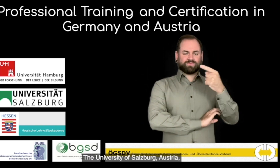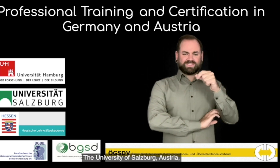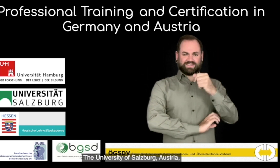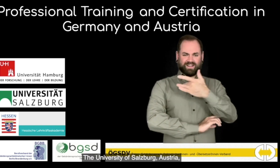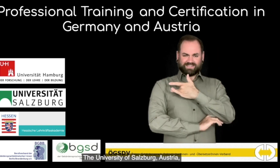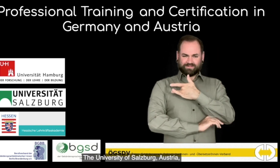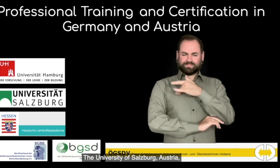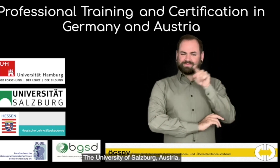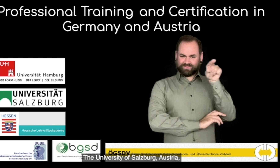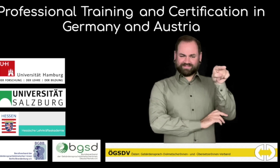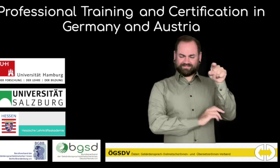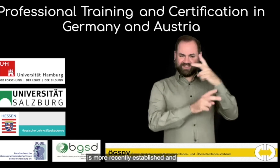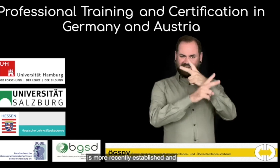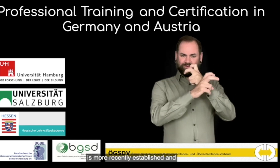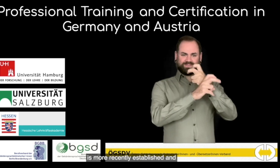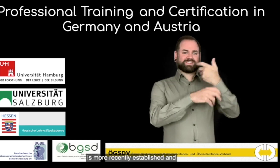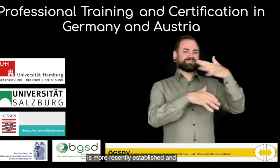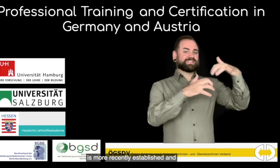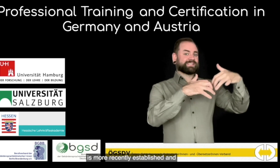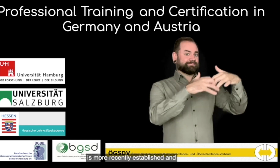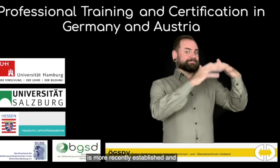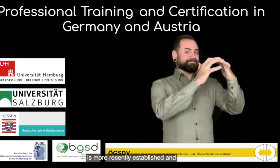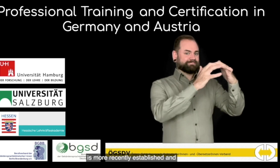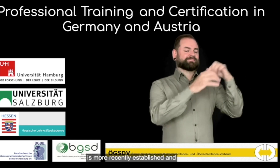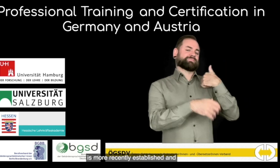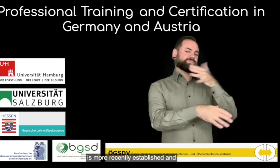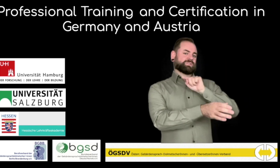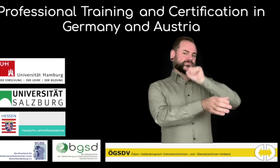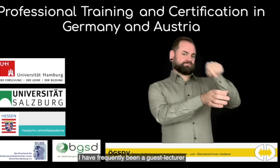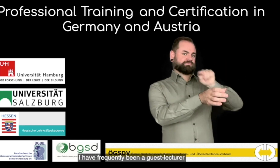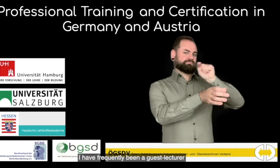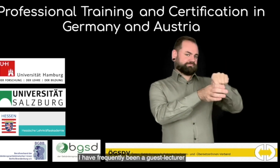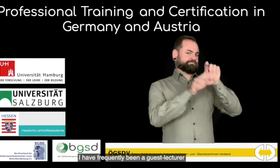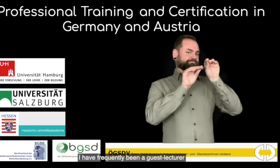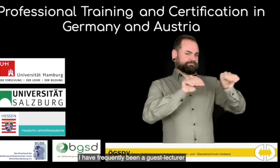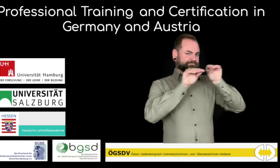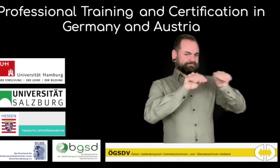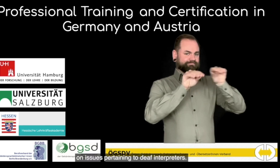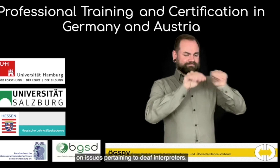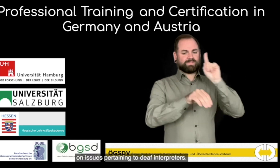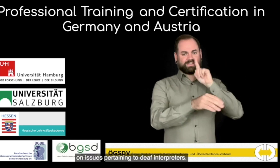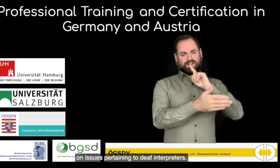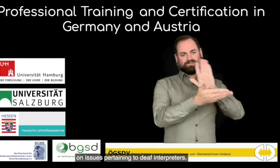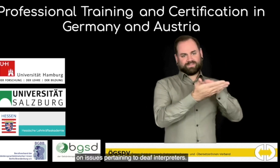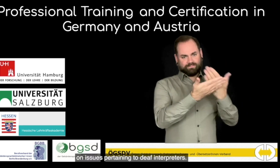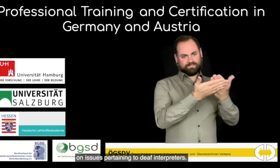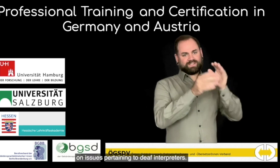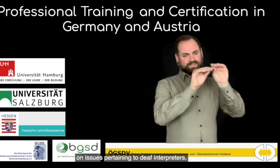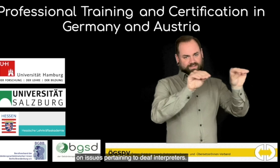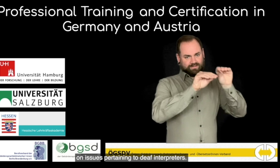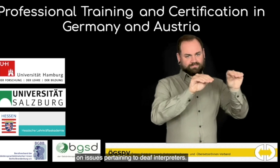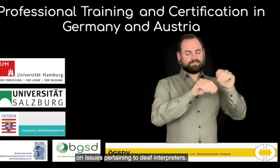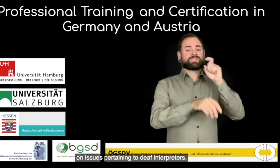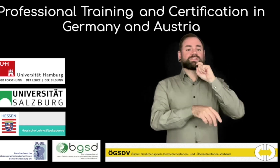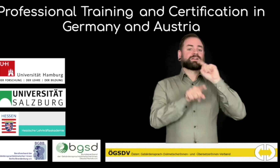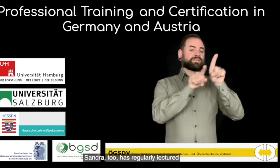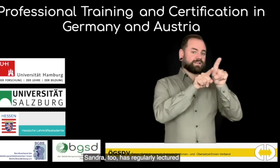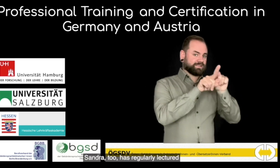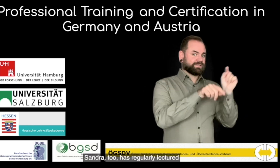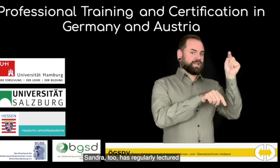Salzburg, Austria, is more recently established, and I have frequently been a guest lecturer on issues pertaining to deaf interpreters. Sandra, too, has regularly lectured